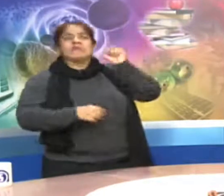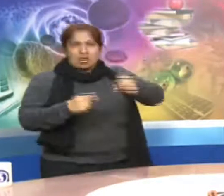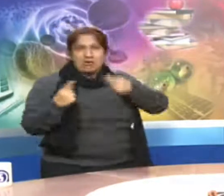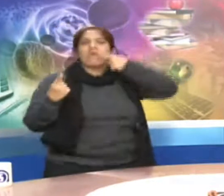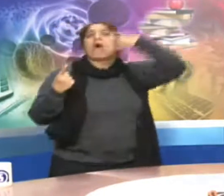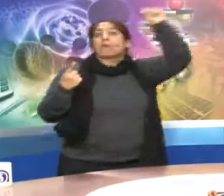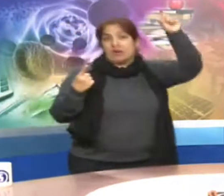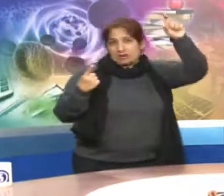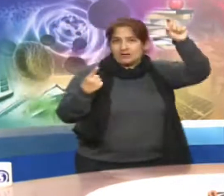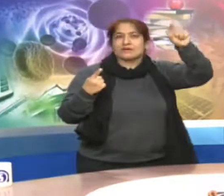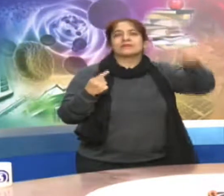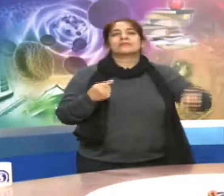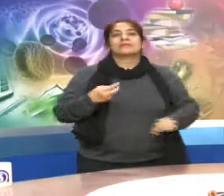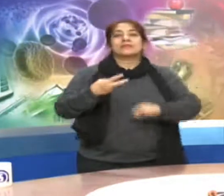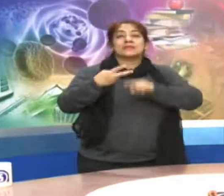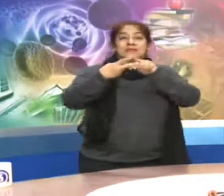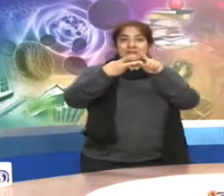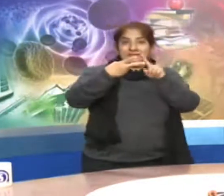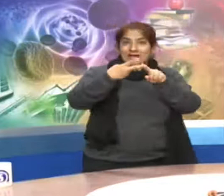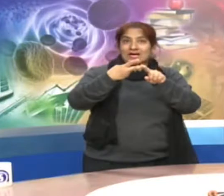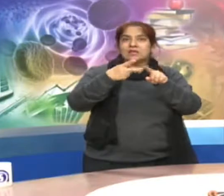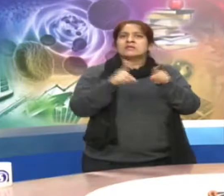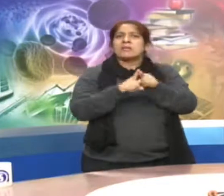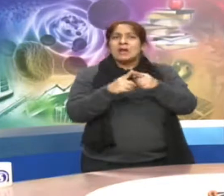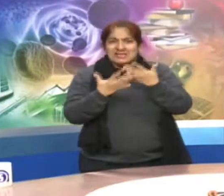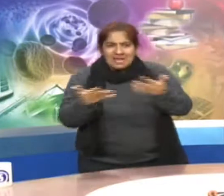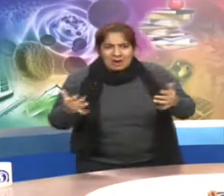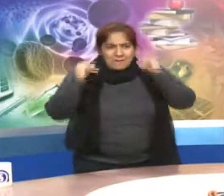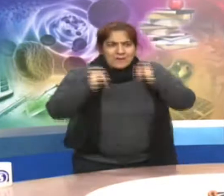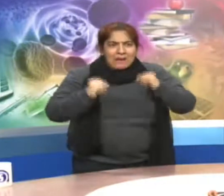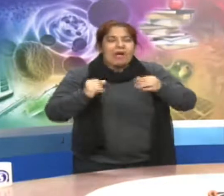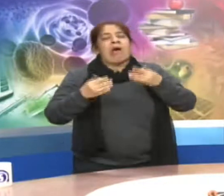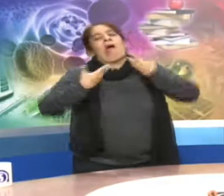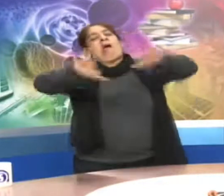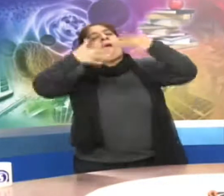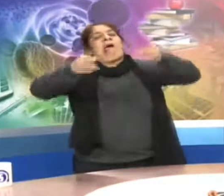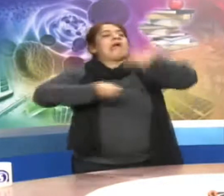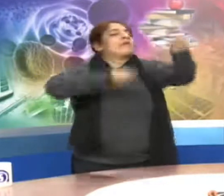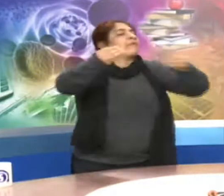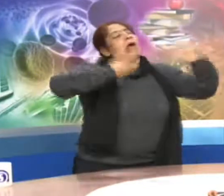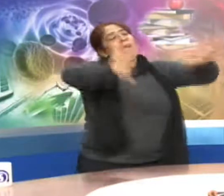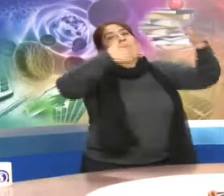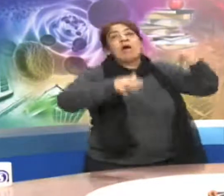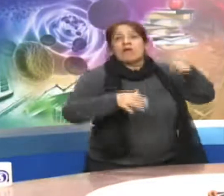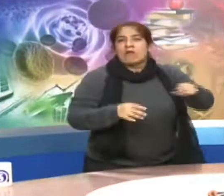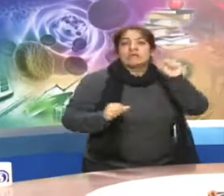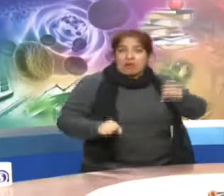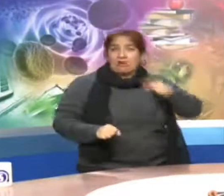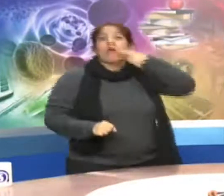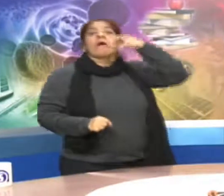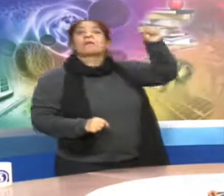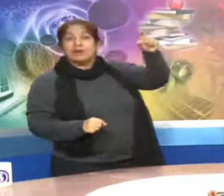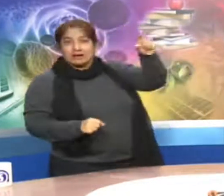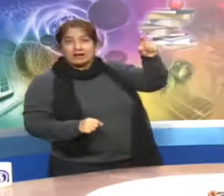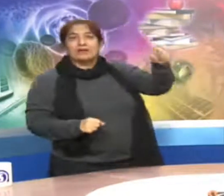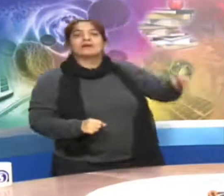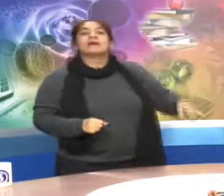300, but the company says 600, charging the higher MRP. Second is giving